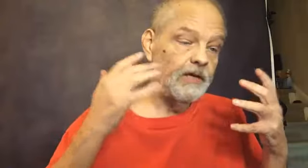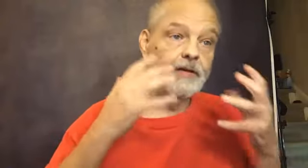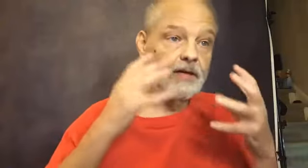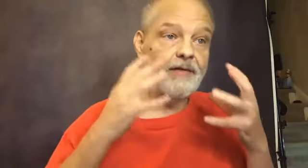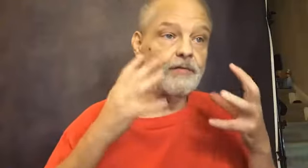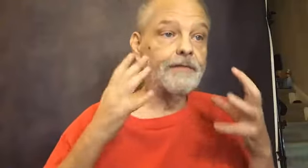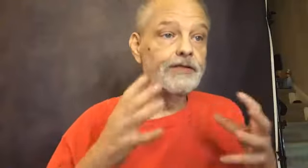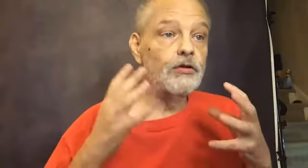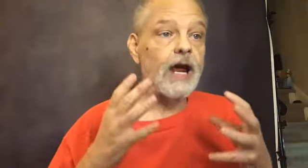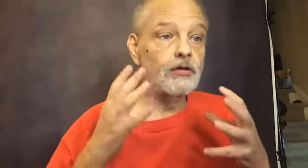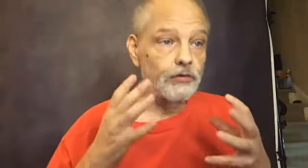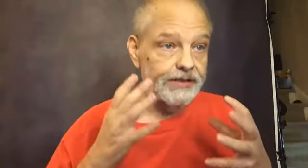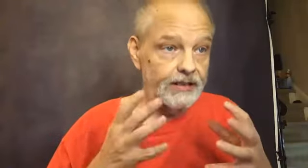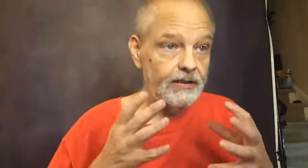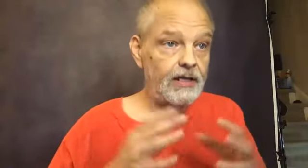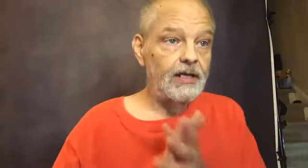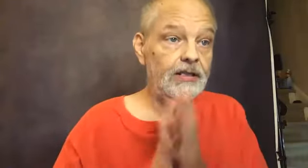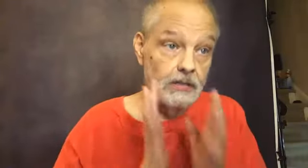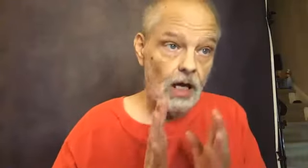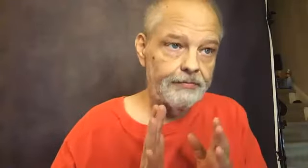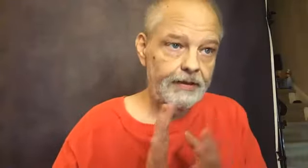they have a physical characteristic, it's not offensive.